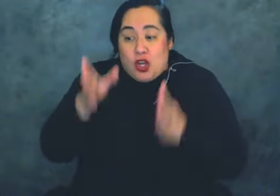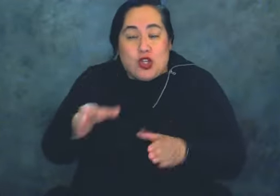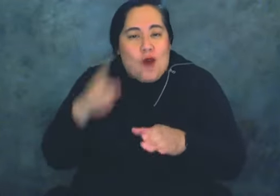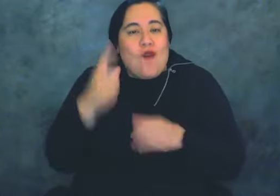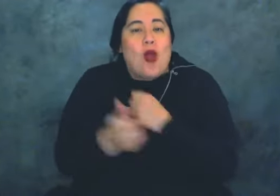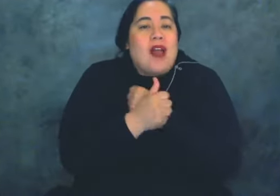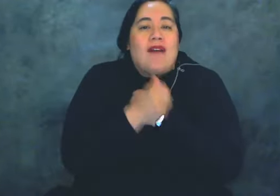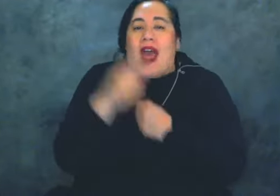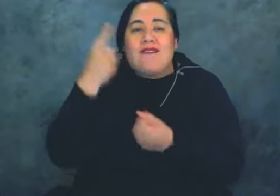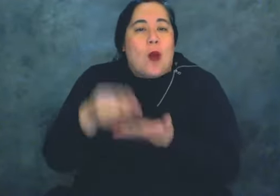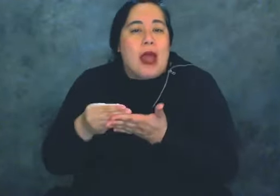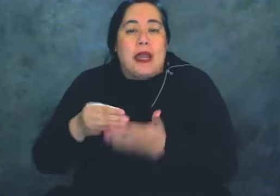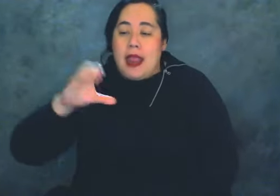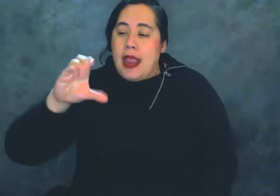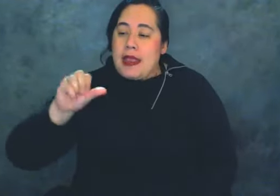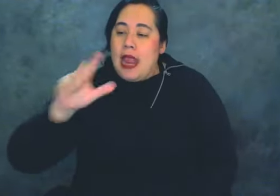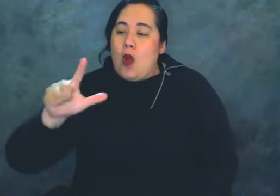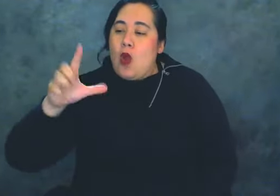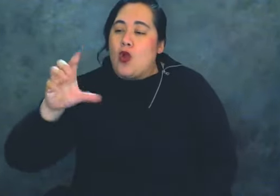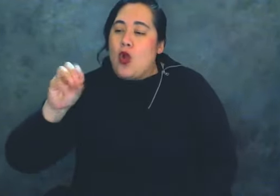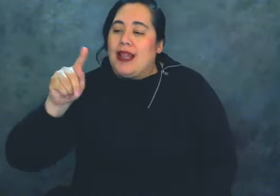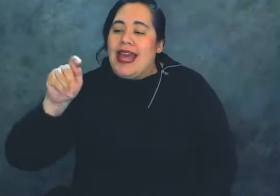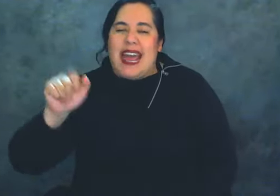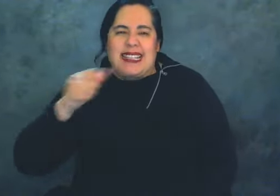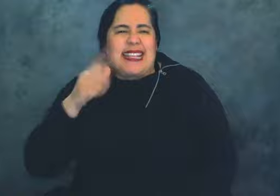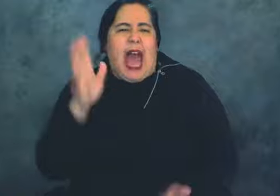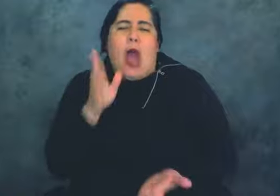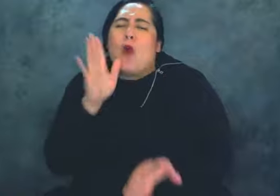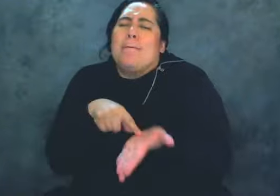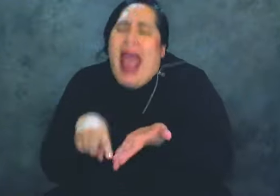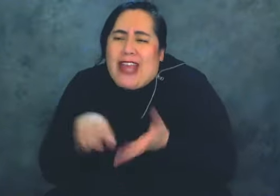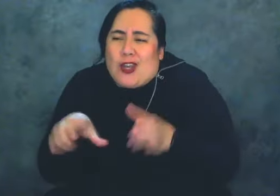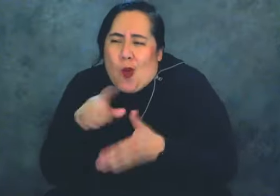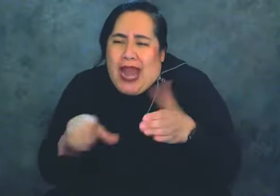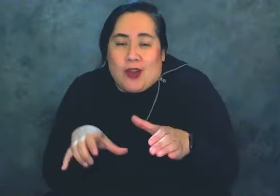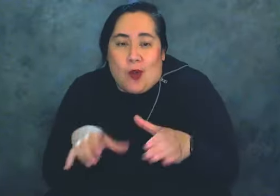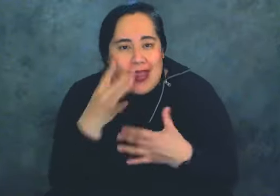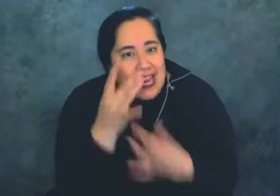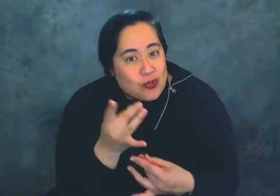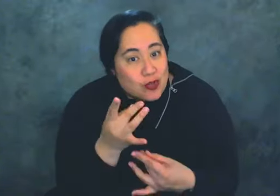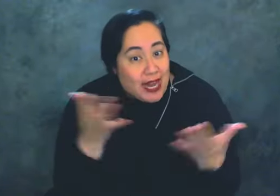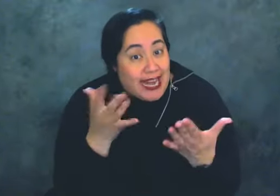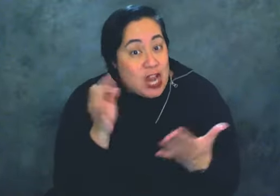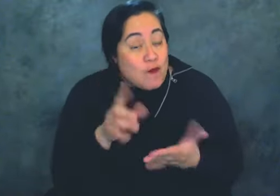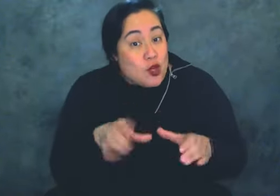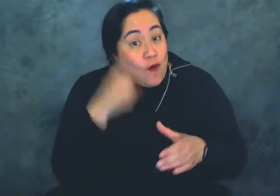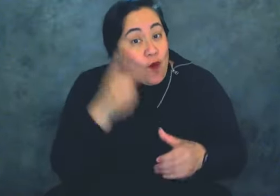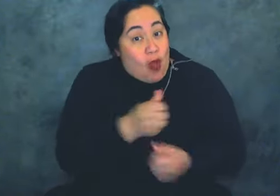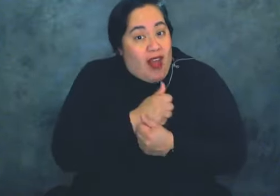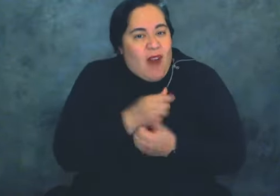pay someone to do what I do." And the interesting thing is, if you do it for love, the money comes anyway. Work. Rupert Murdoch said